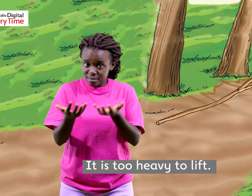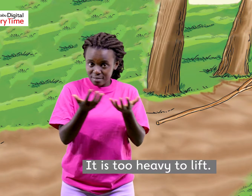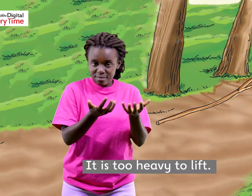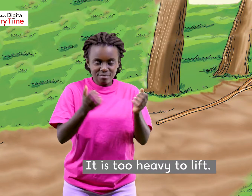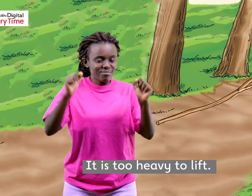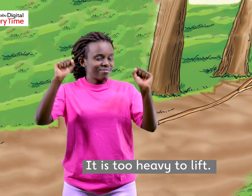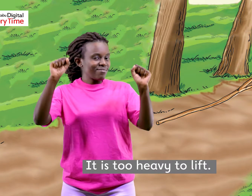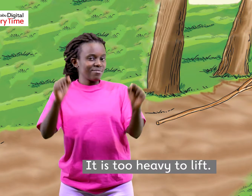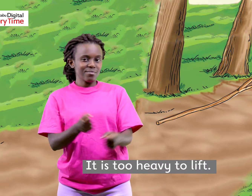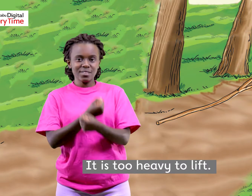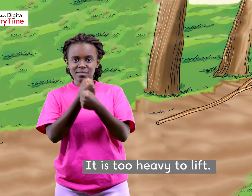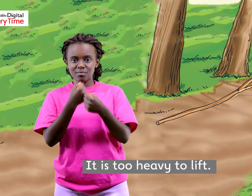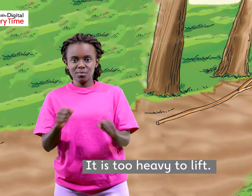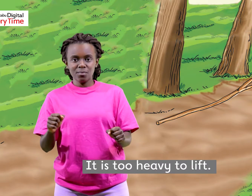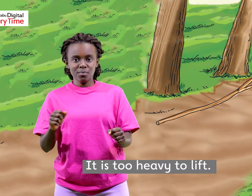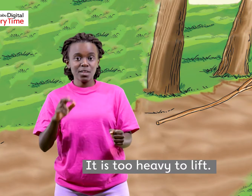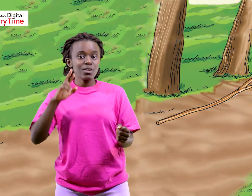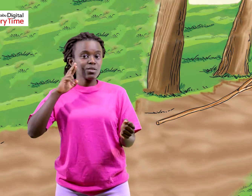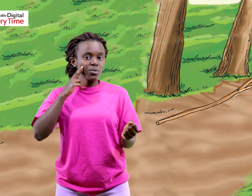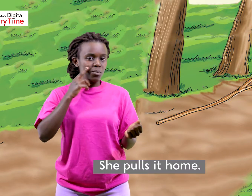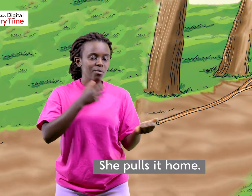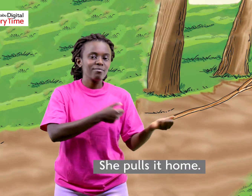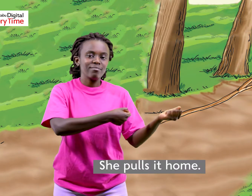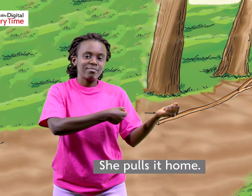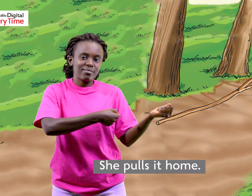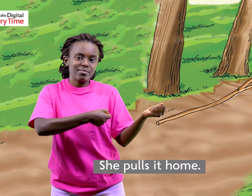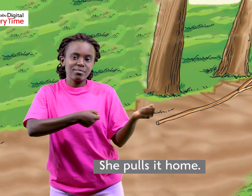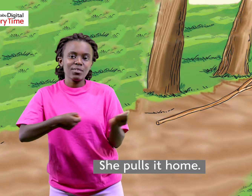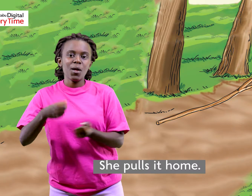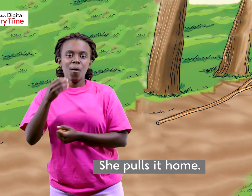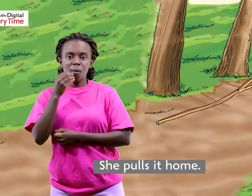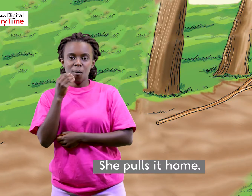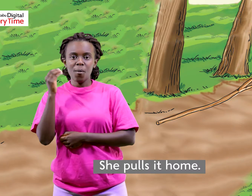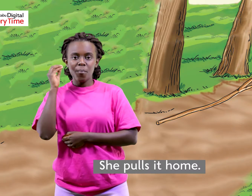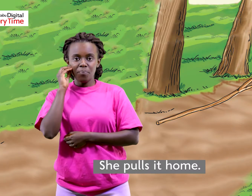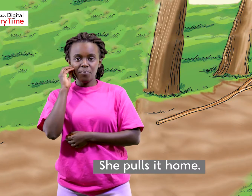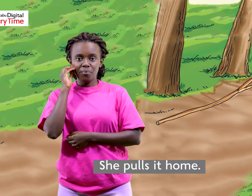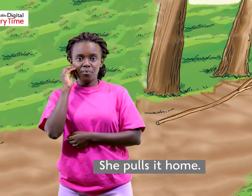It is too heavy to lift. She pulls it home.